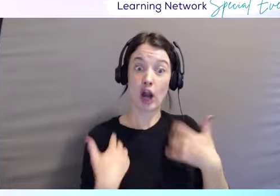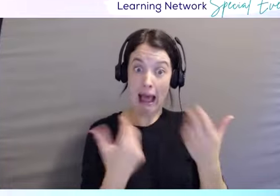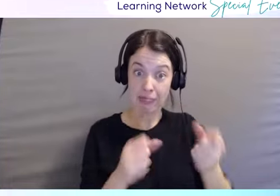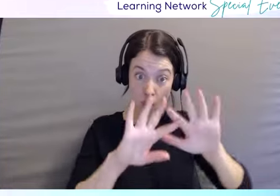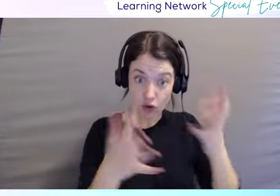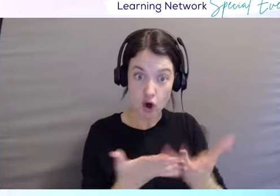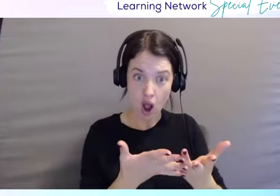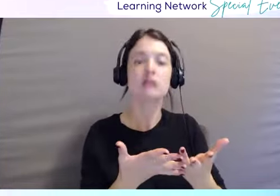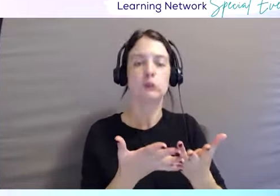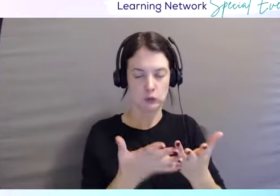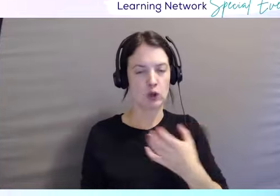effective interventions yet.